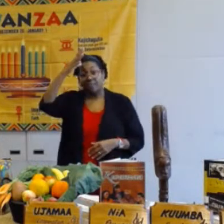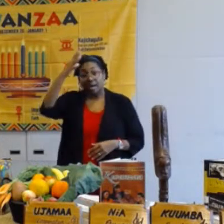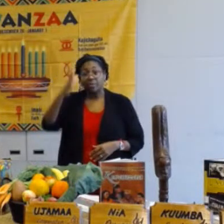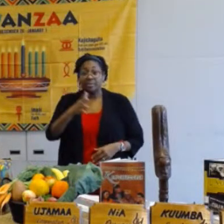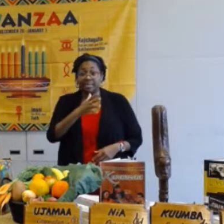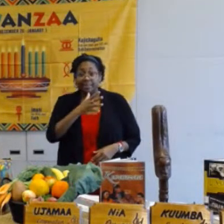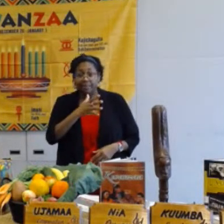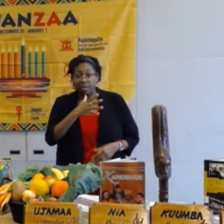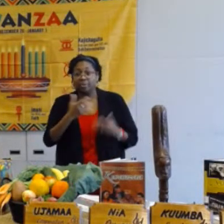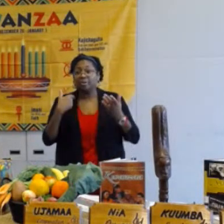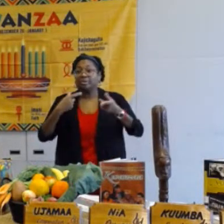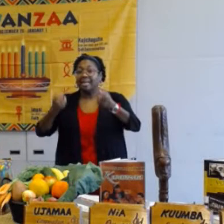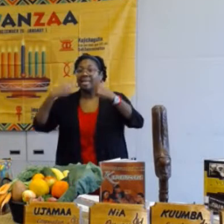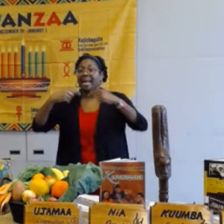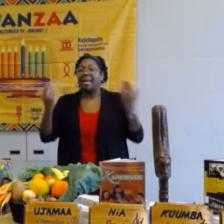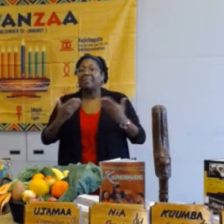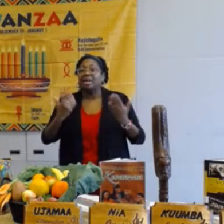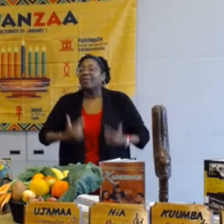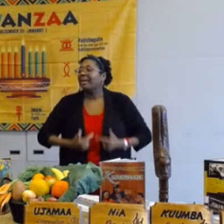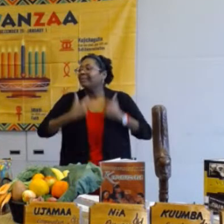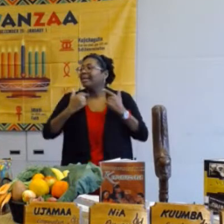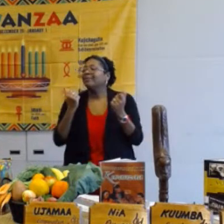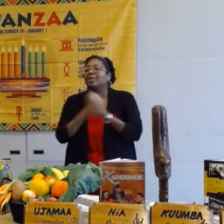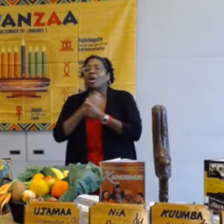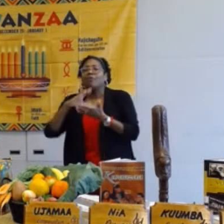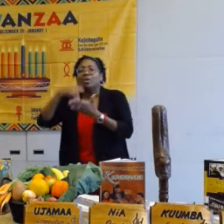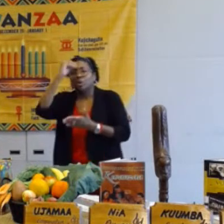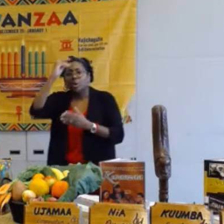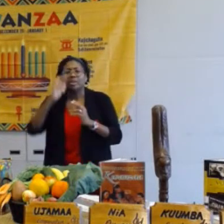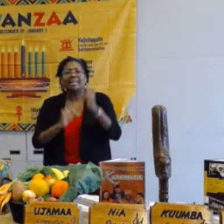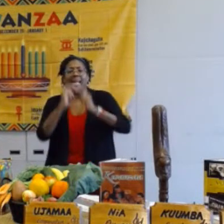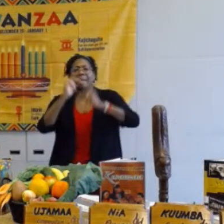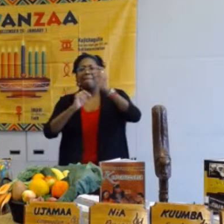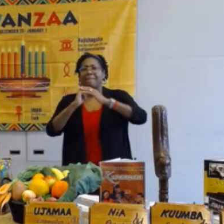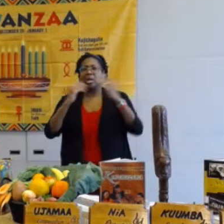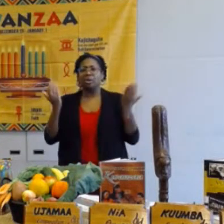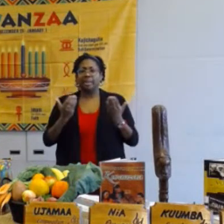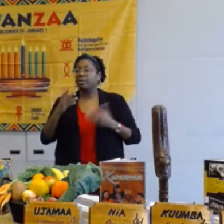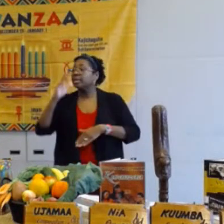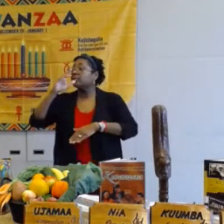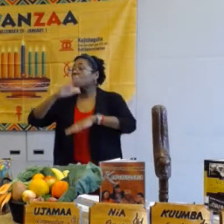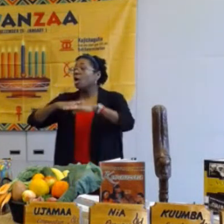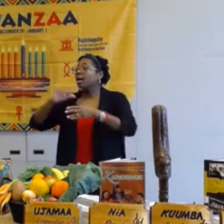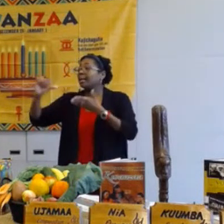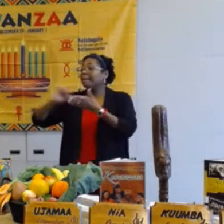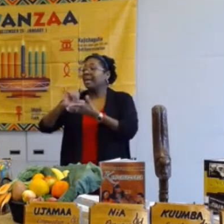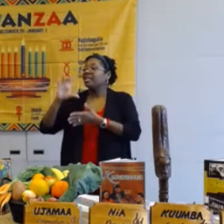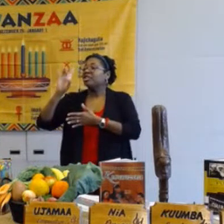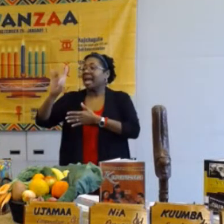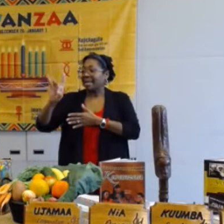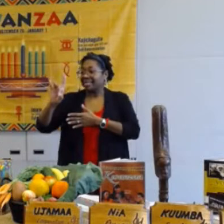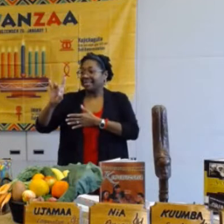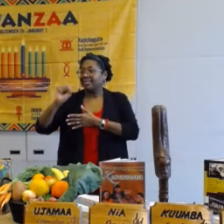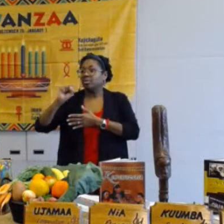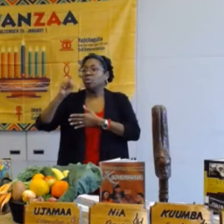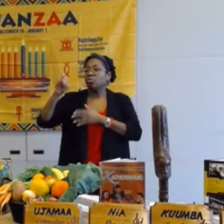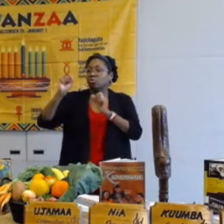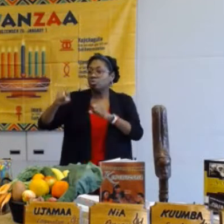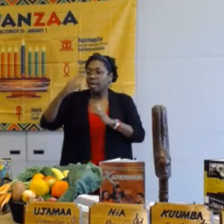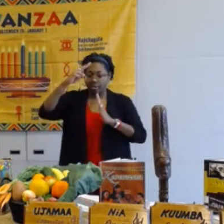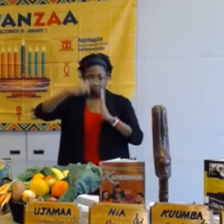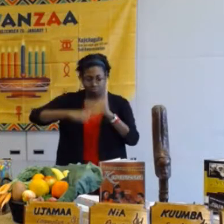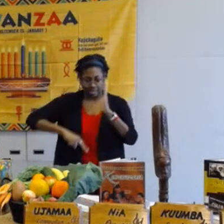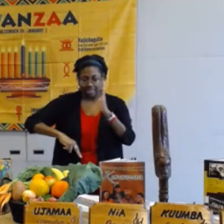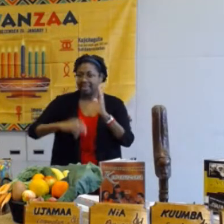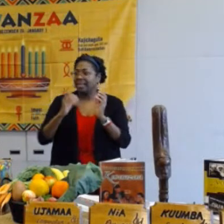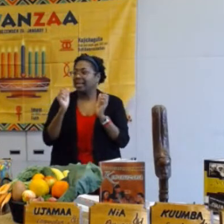here, lived, loved, learned, and built here. And it is on page 8. so you can read along with